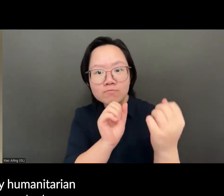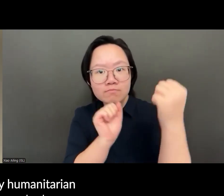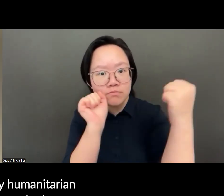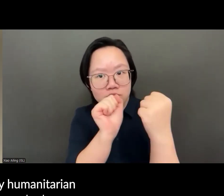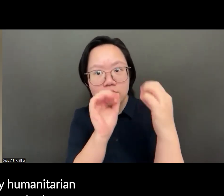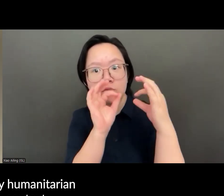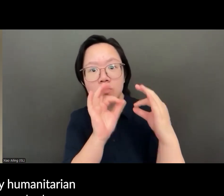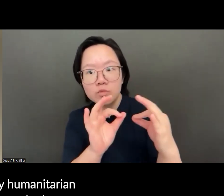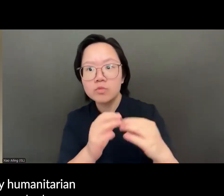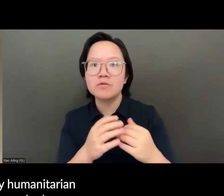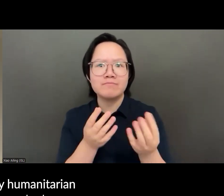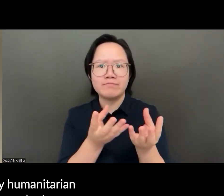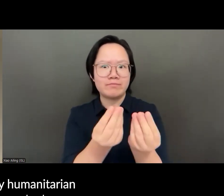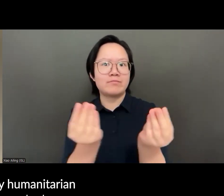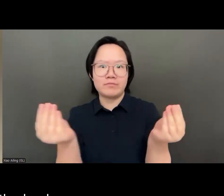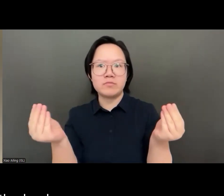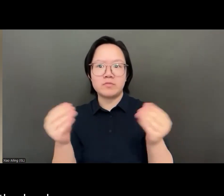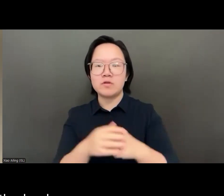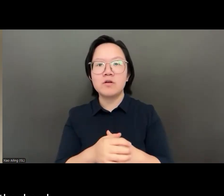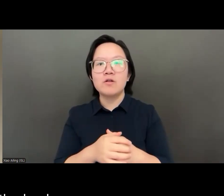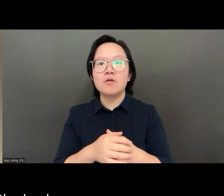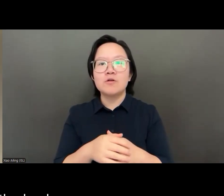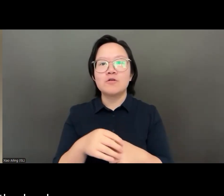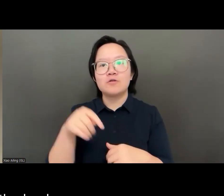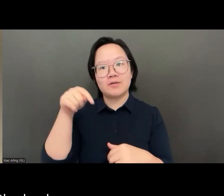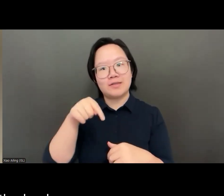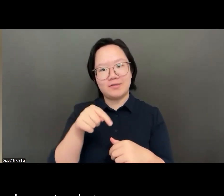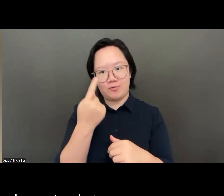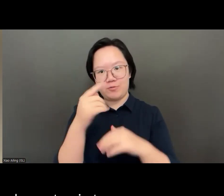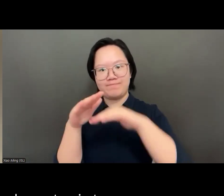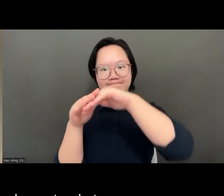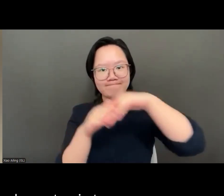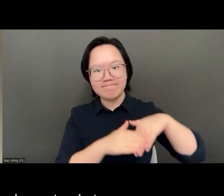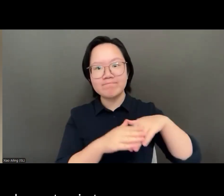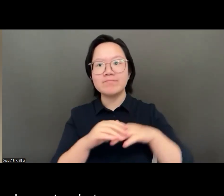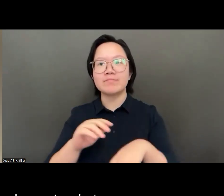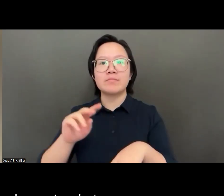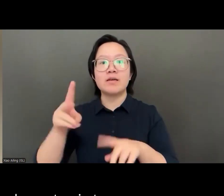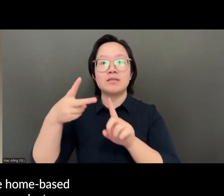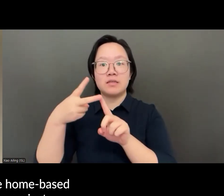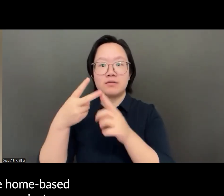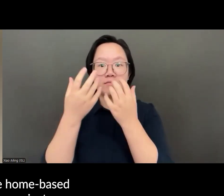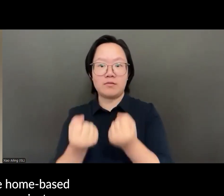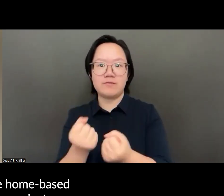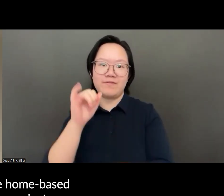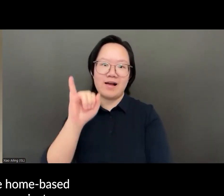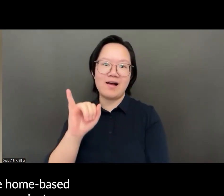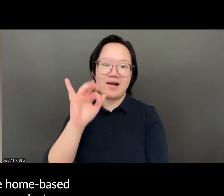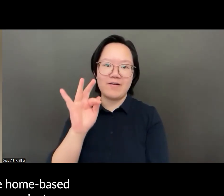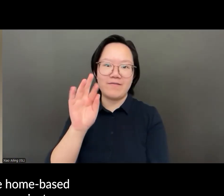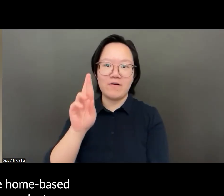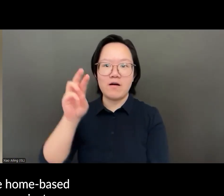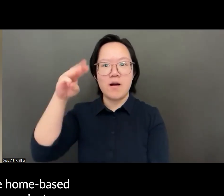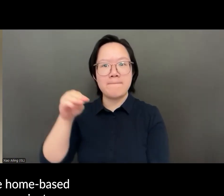emergency humanitarian response context. On the other hand, in terms of other development projects, including the home-based